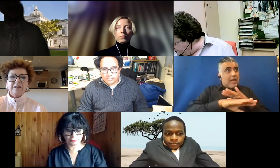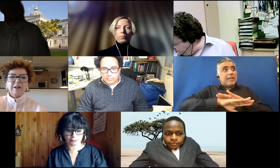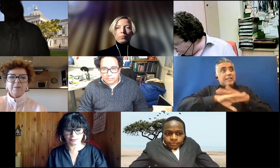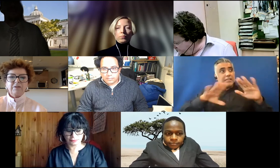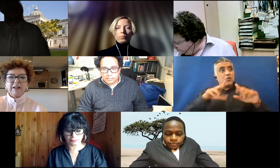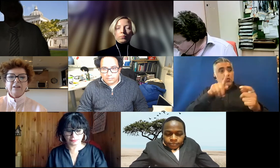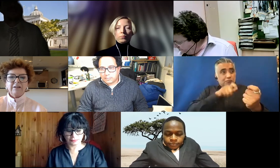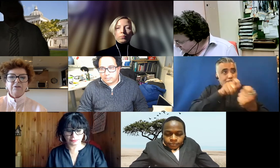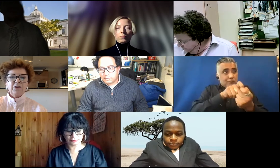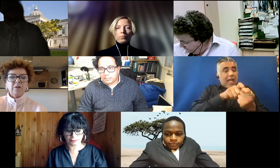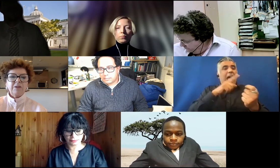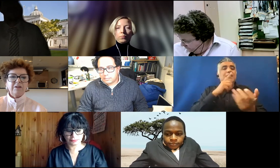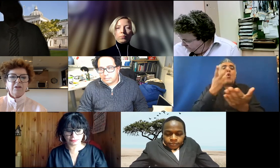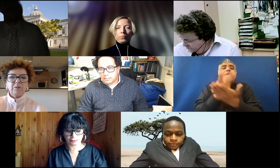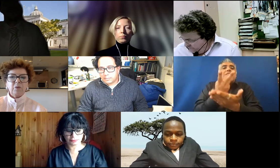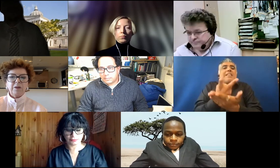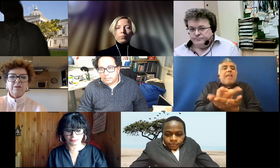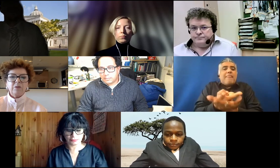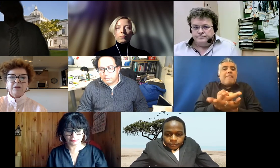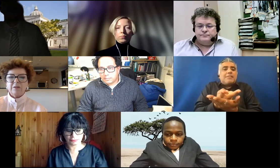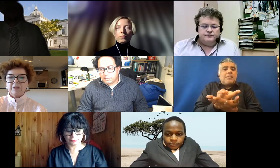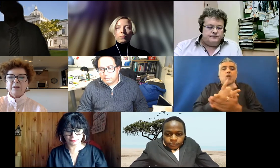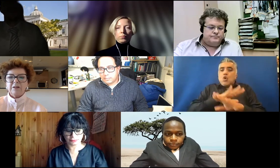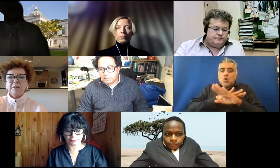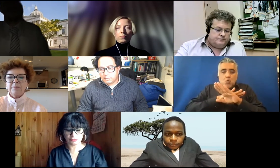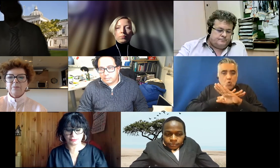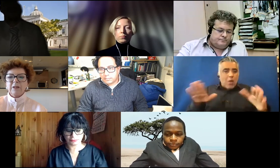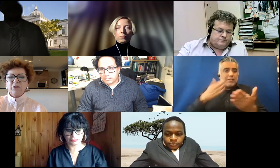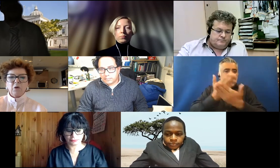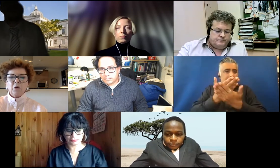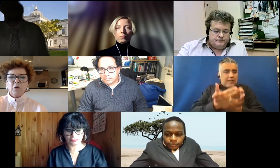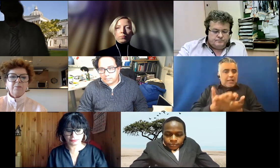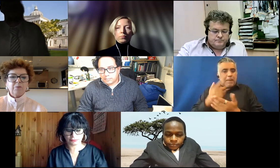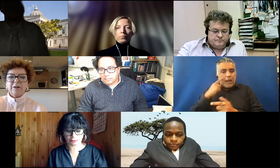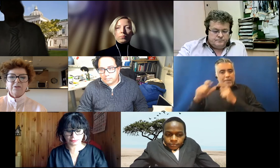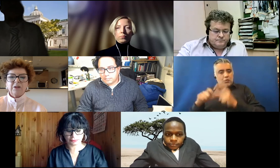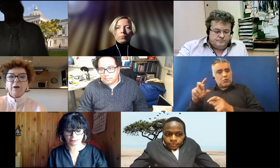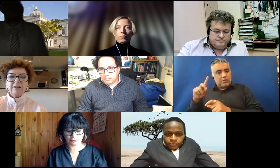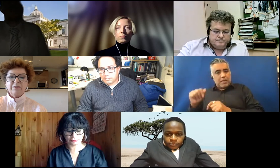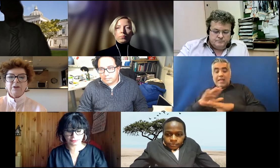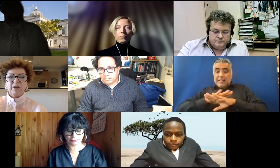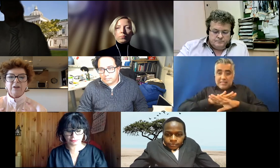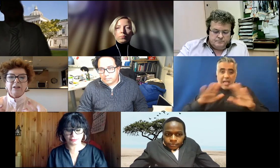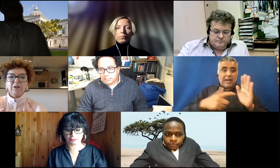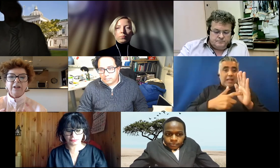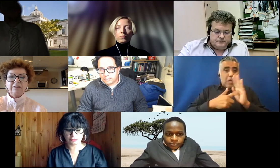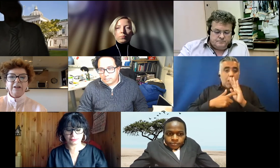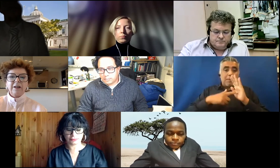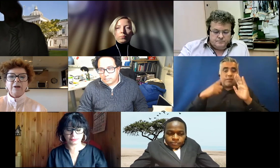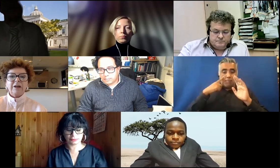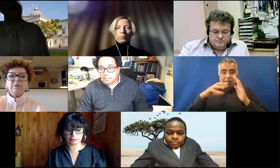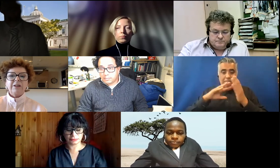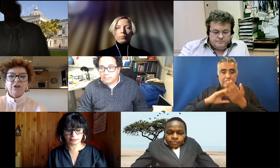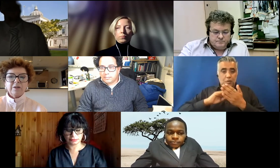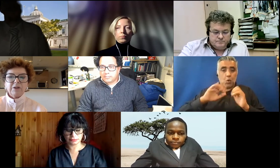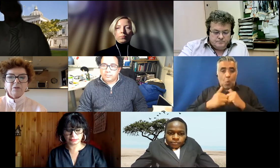accuracy has been validated for job seekers or employees with disabilities. Nor are these products required to be grounded in learning